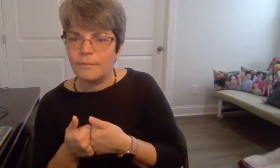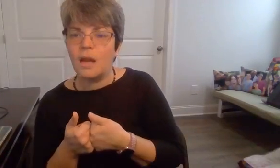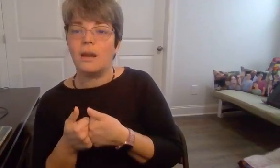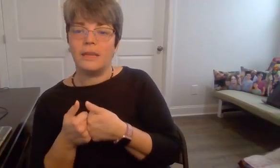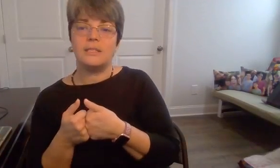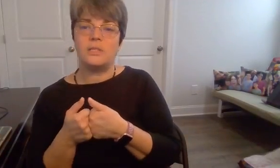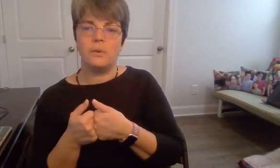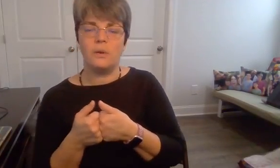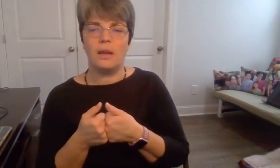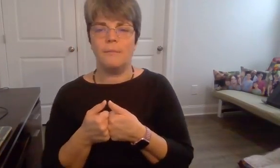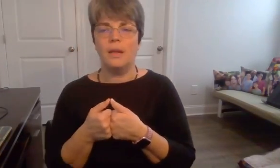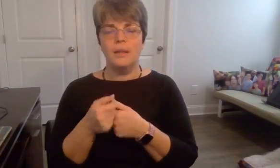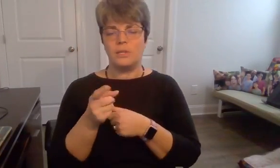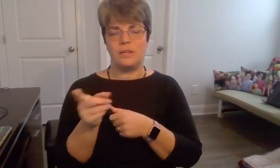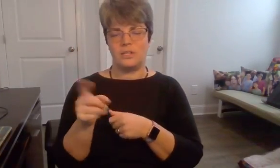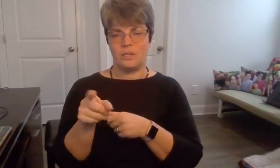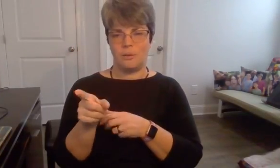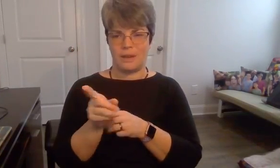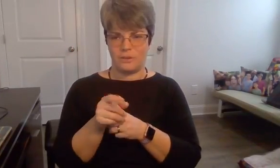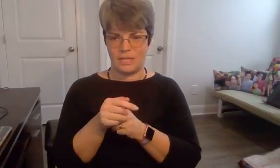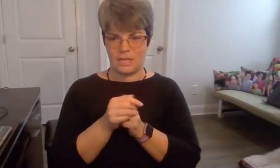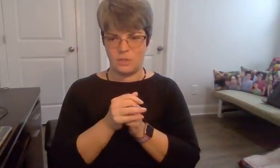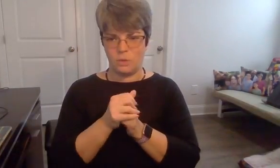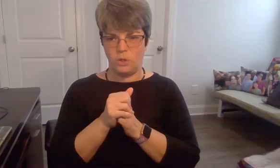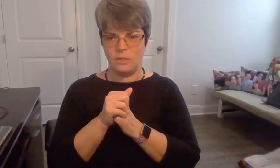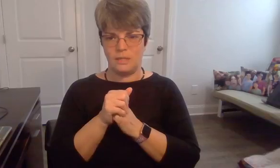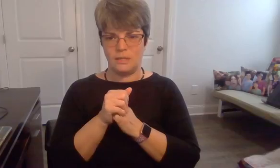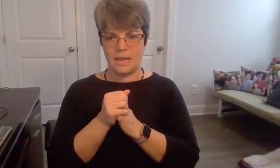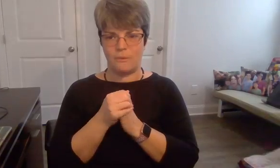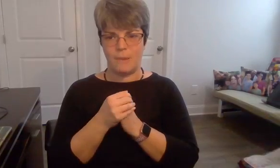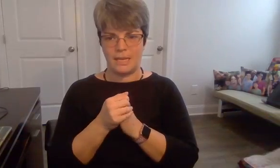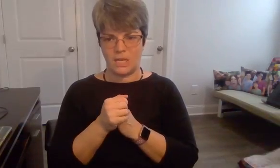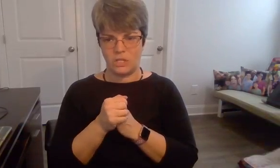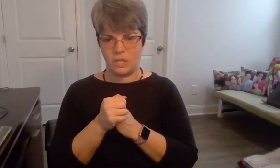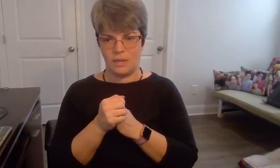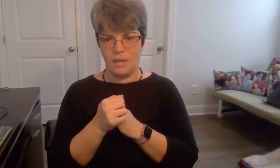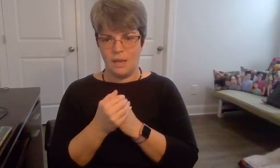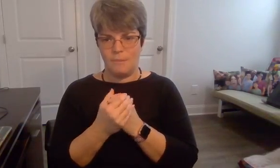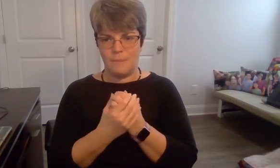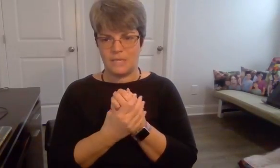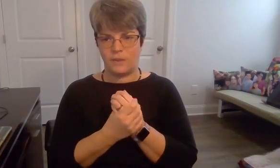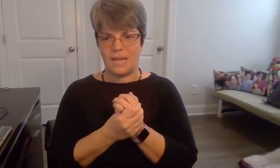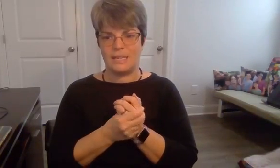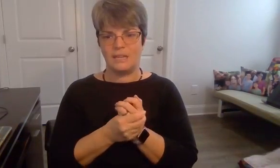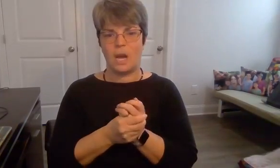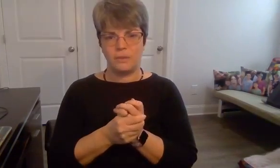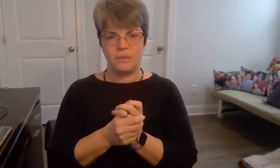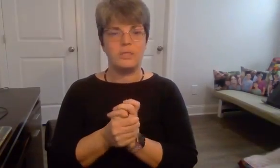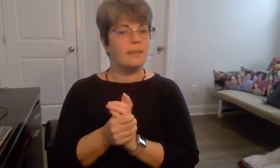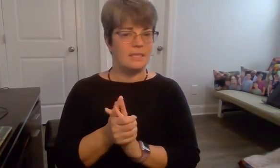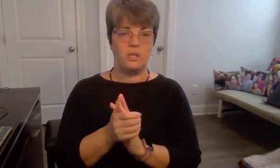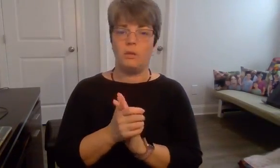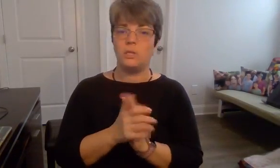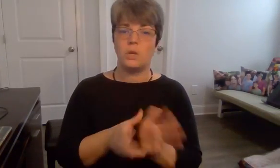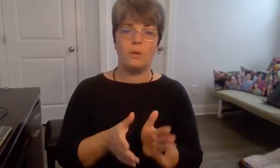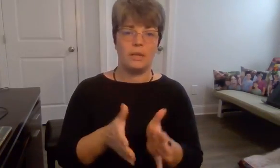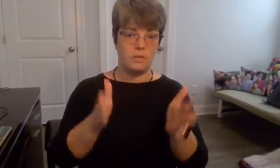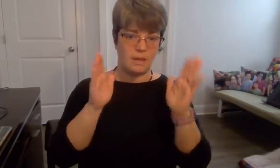Oh, yes. So, sorry, just to go back for a second. So when using the sign for pay attention, be best for asking toddlers to listen. You can totally do that,